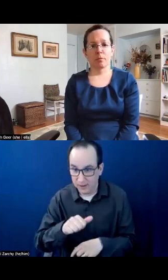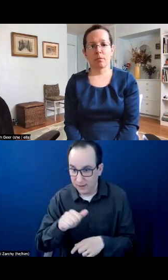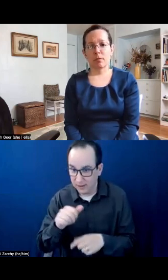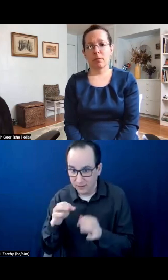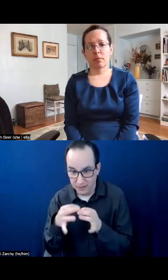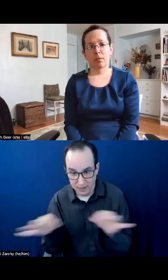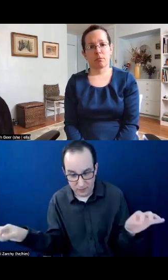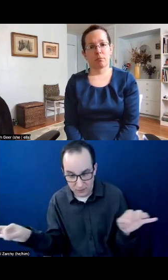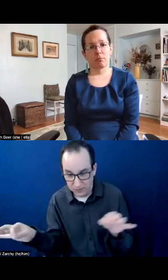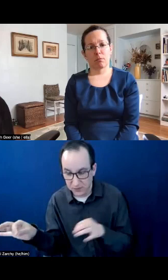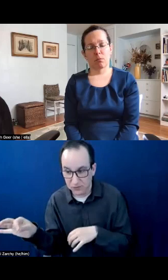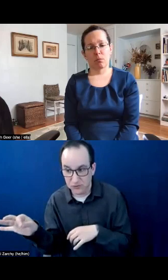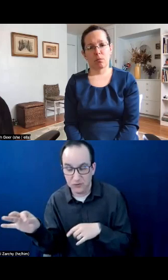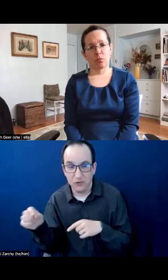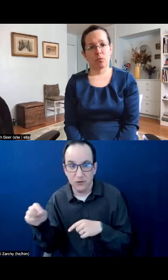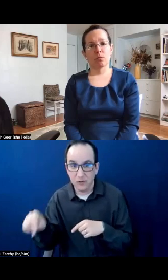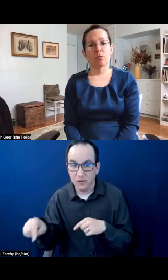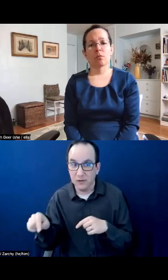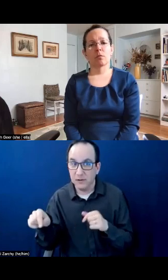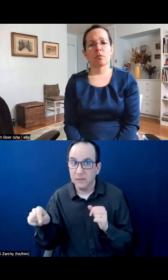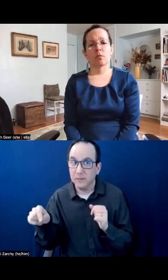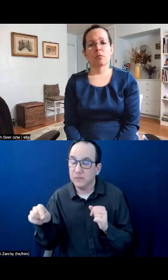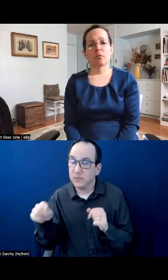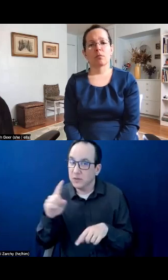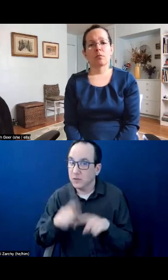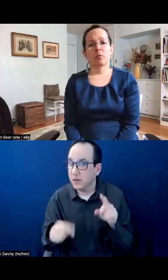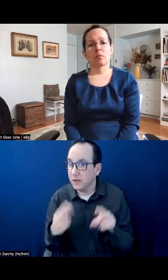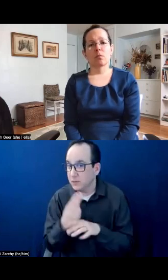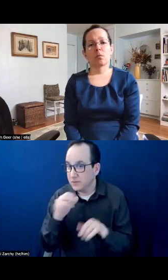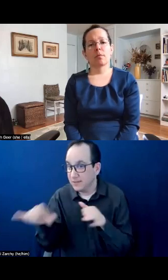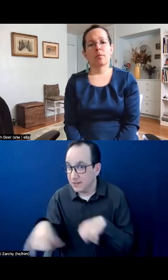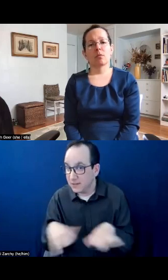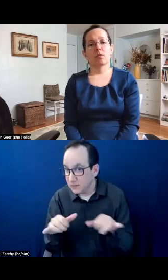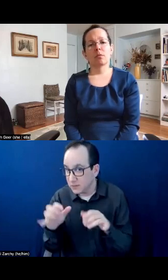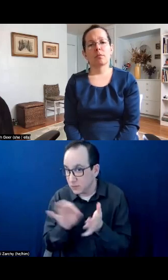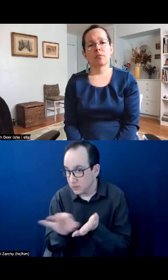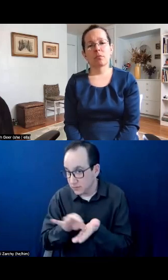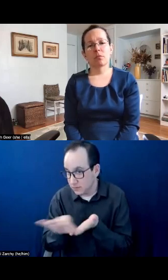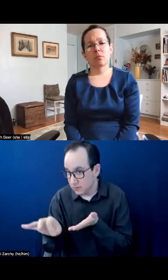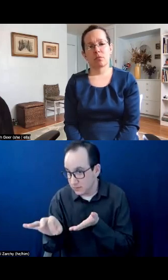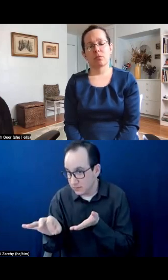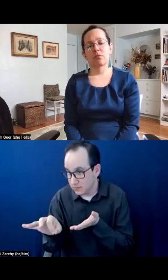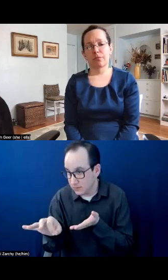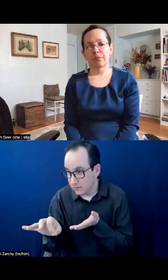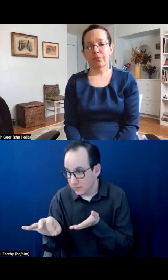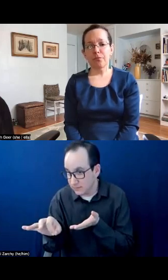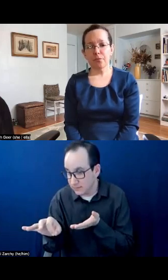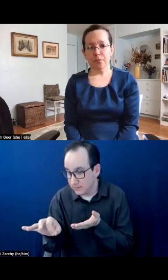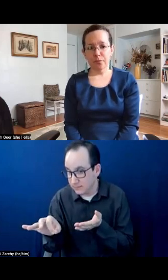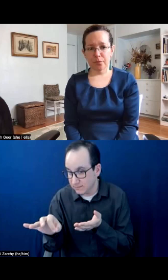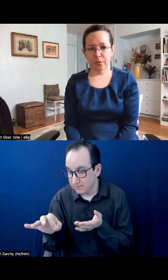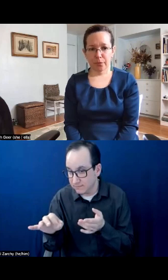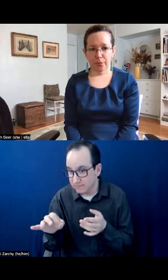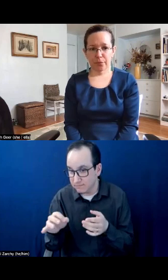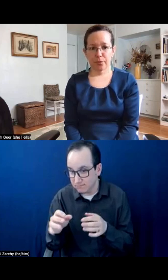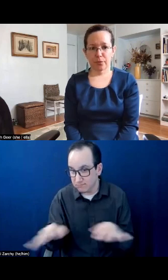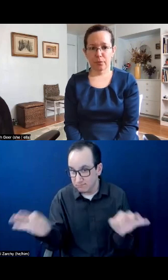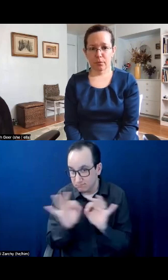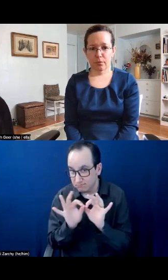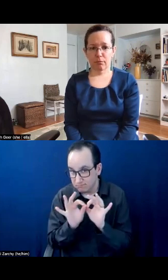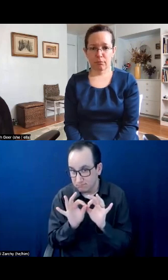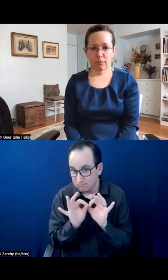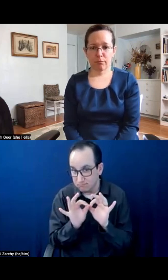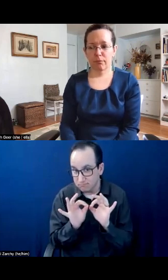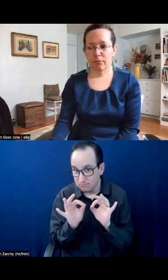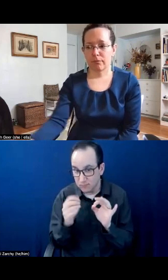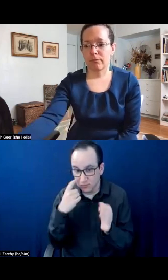And that could be translated or interpreted into any other language or sign language. And